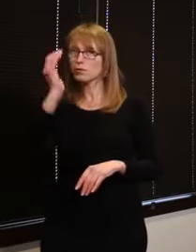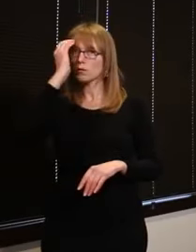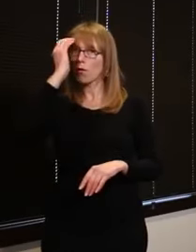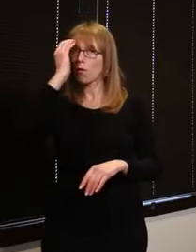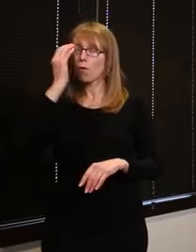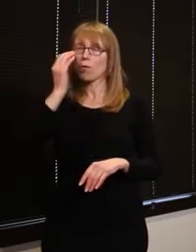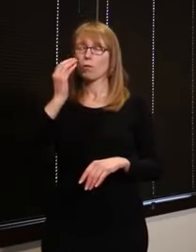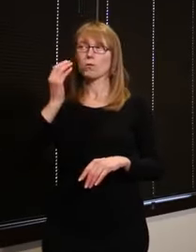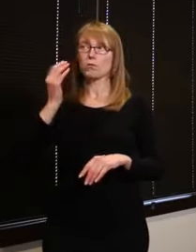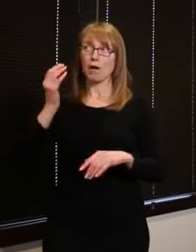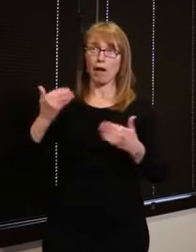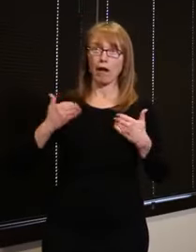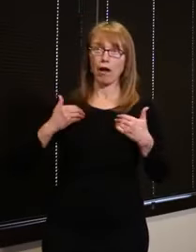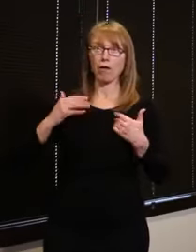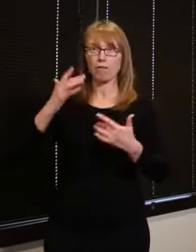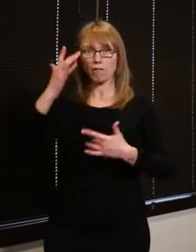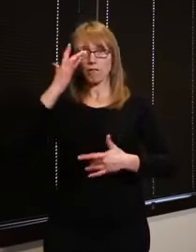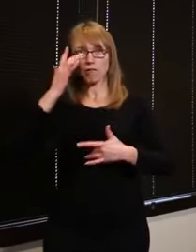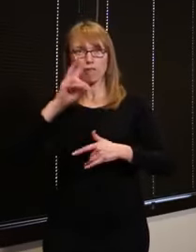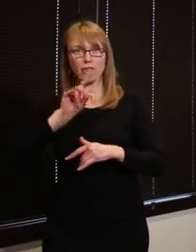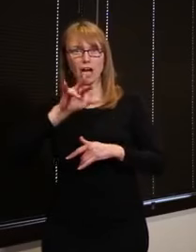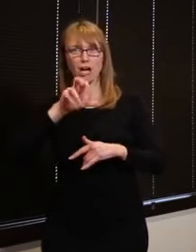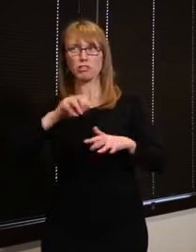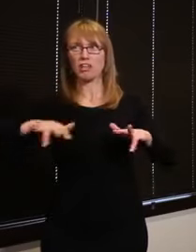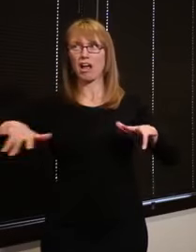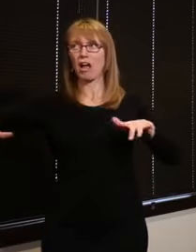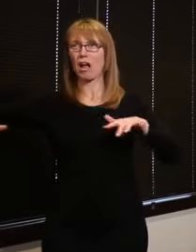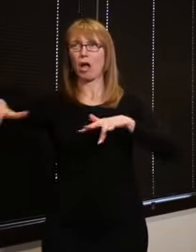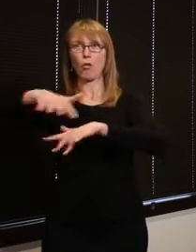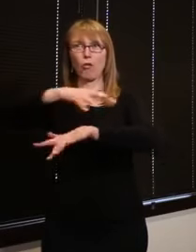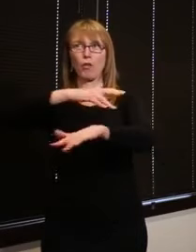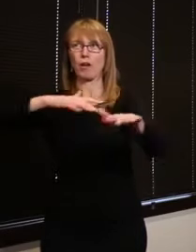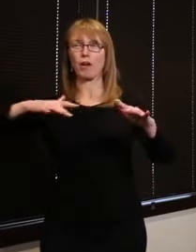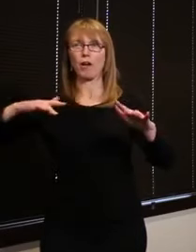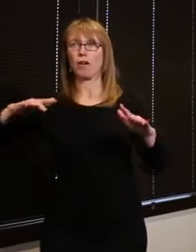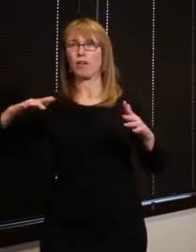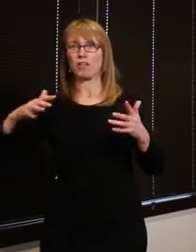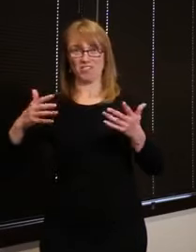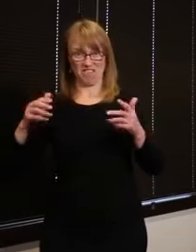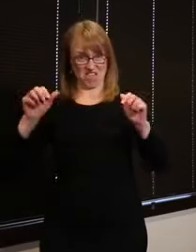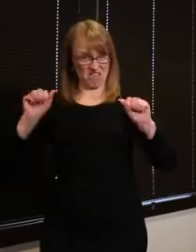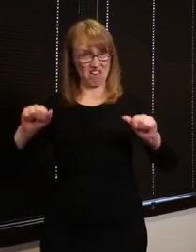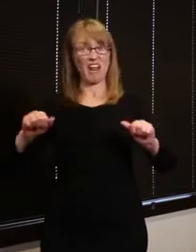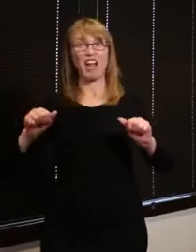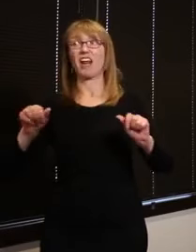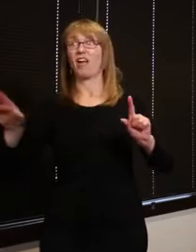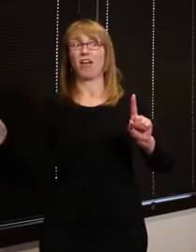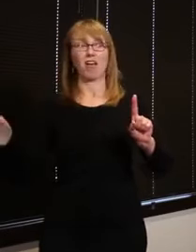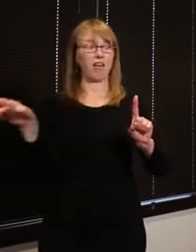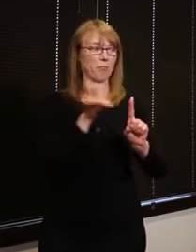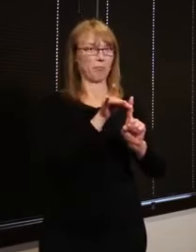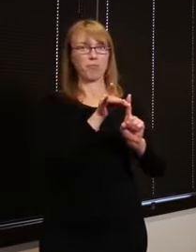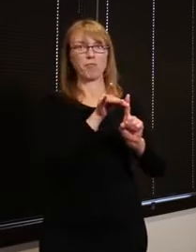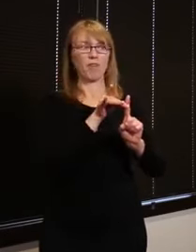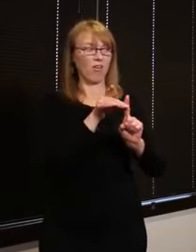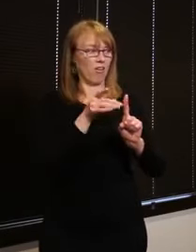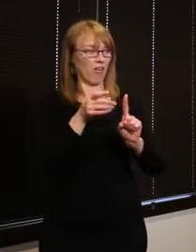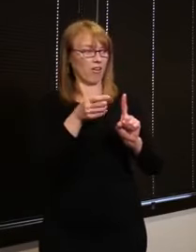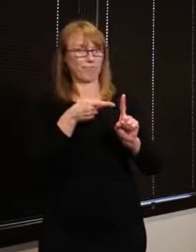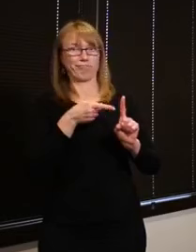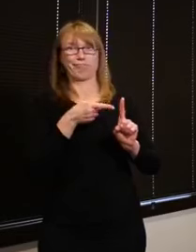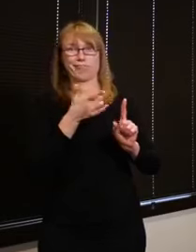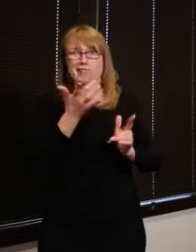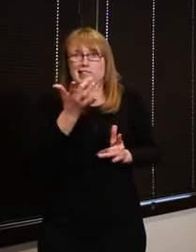is still out there, that it's still circulating, that can still cause infections, still cause death, even if we